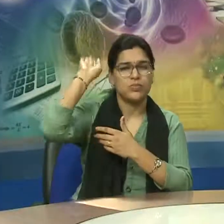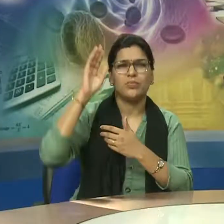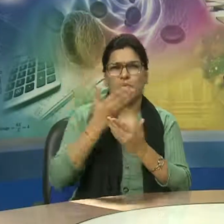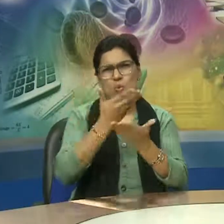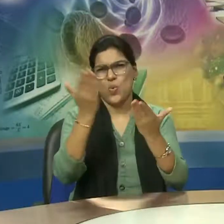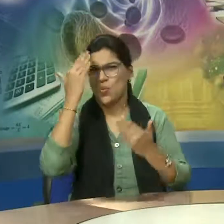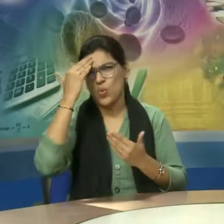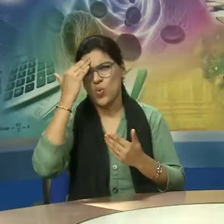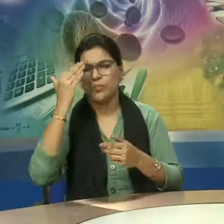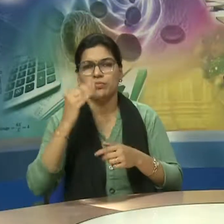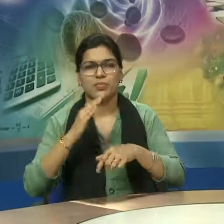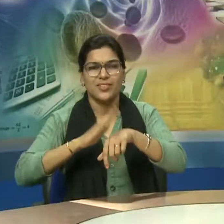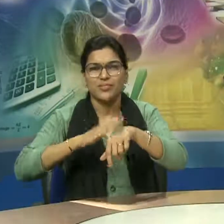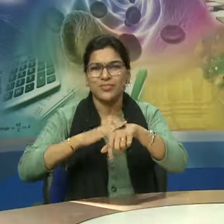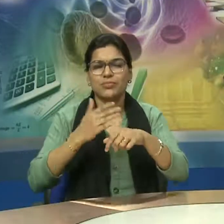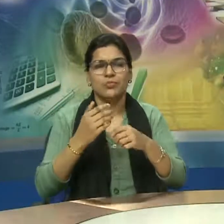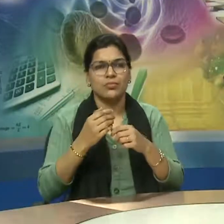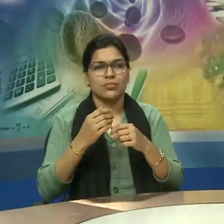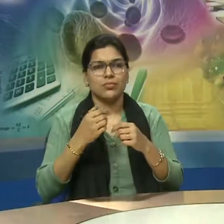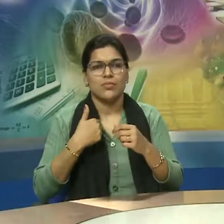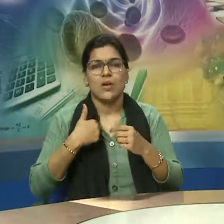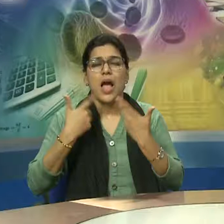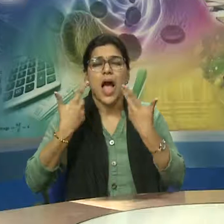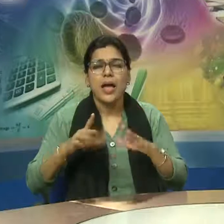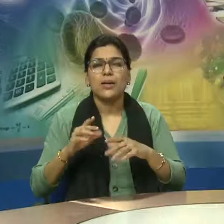In olden days,